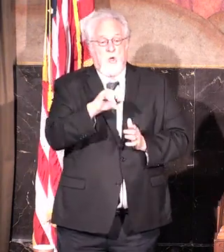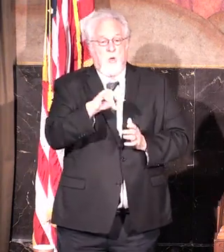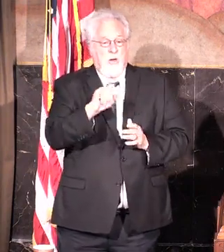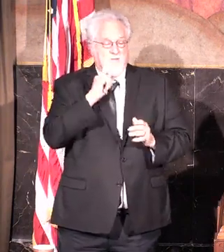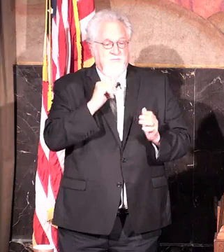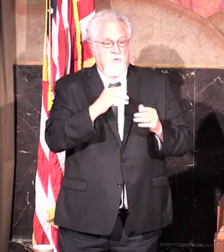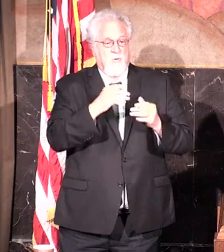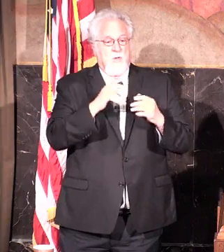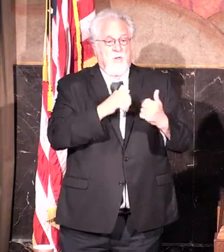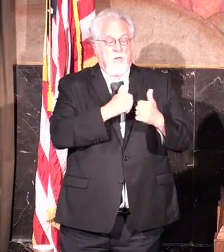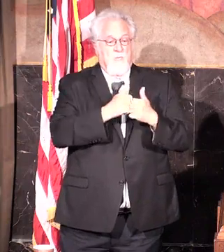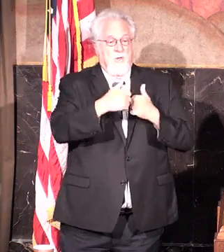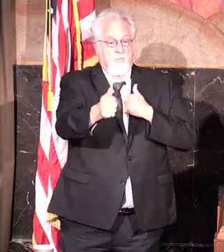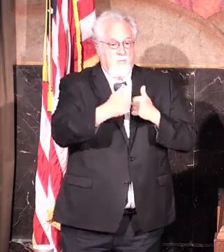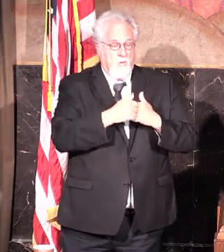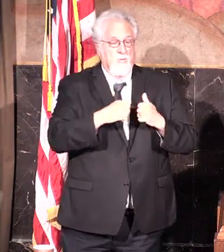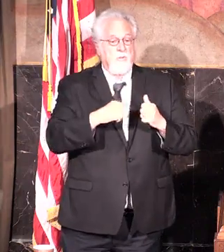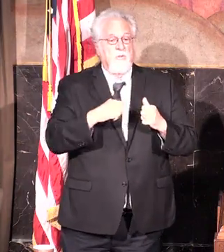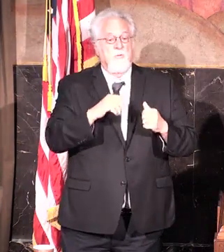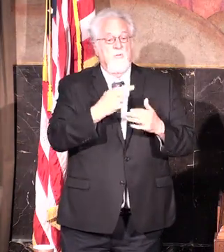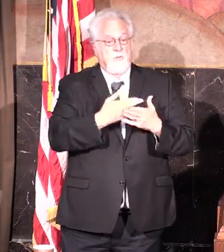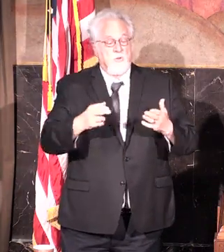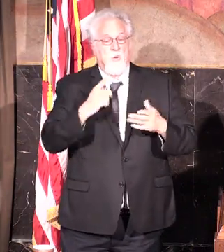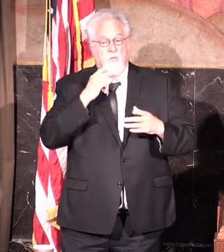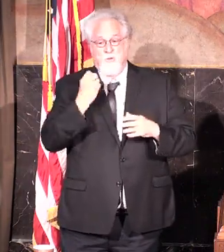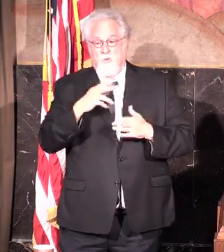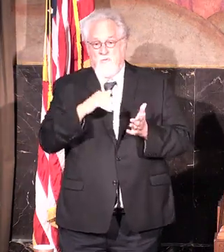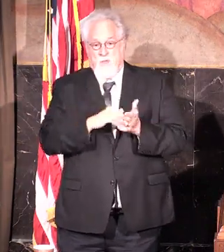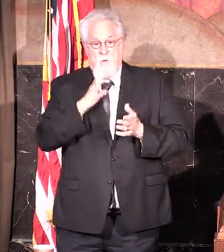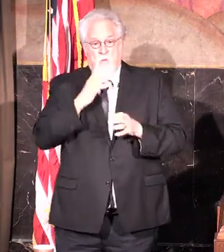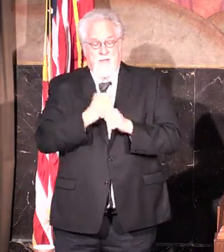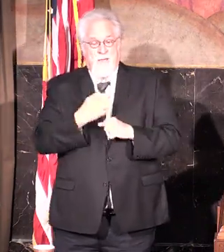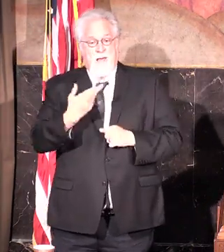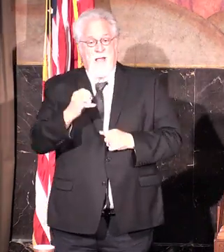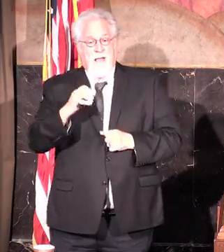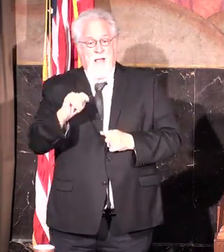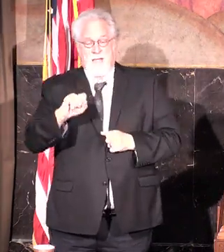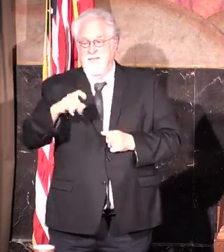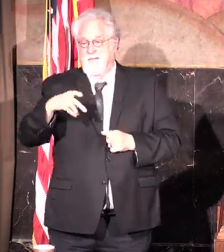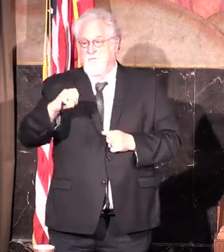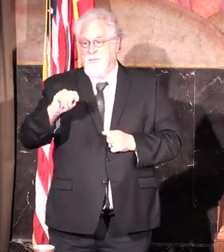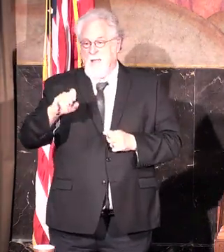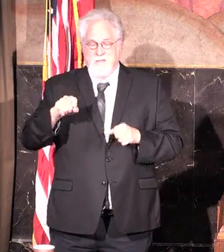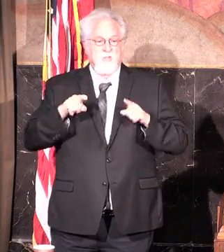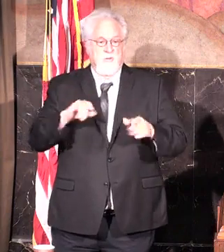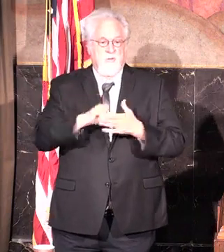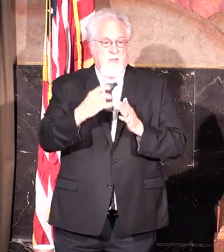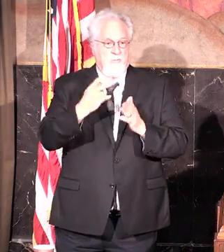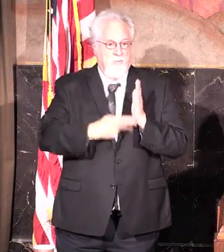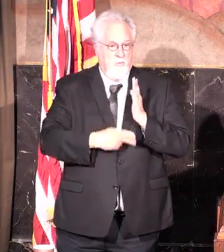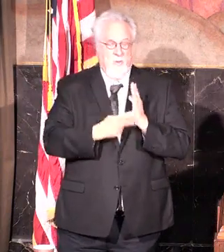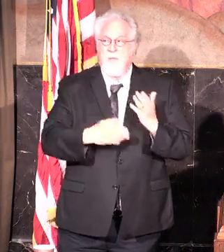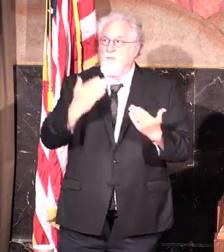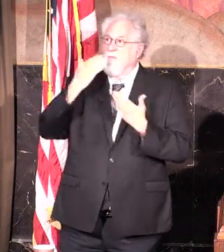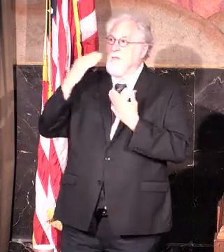resources, including at least 12,000 who will receive devices or hotspots through this program. And I want to